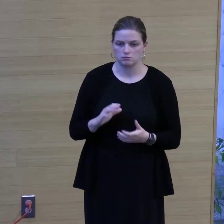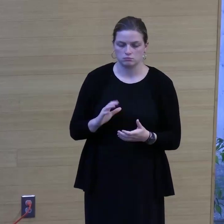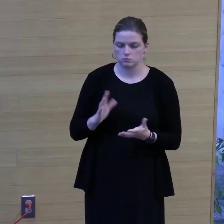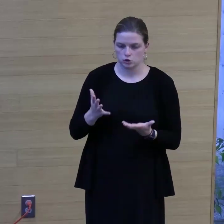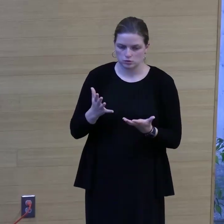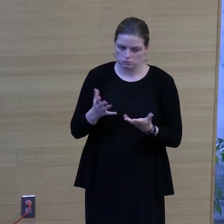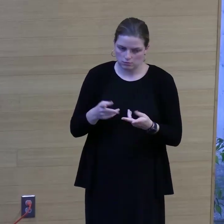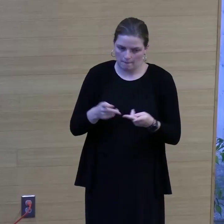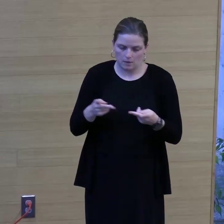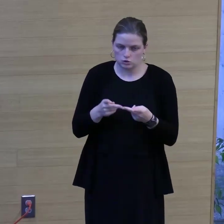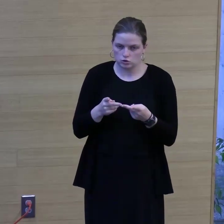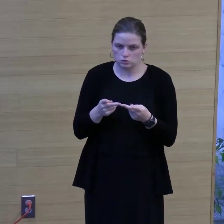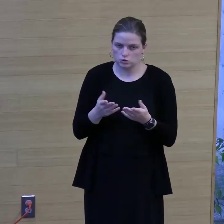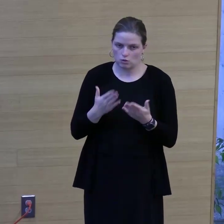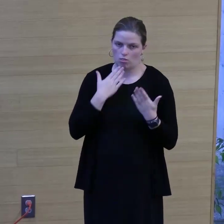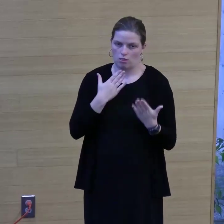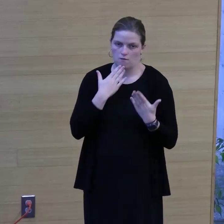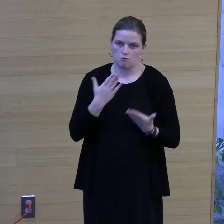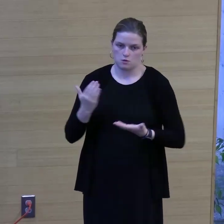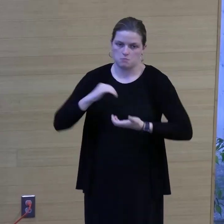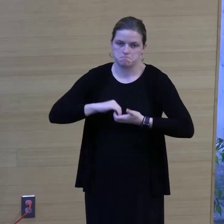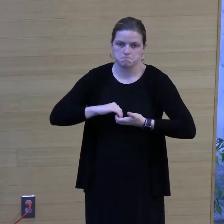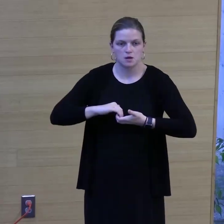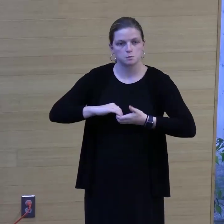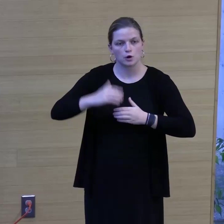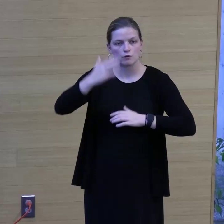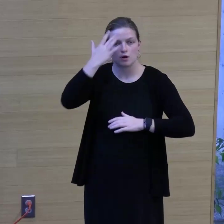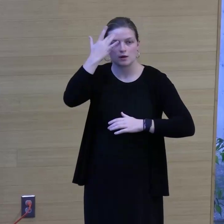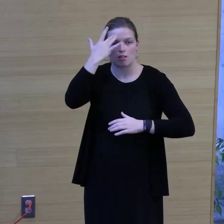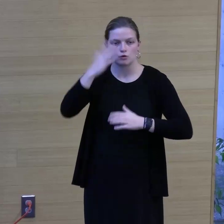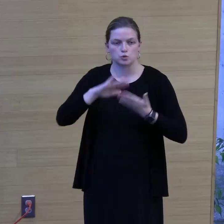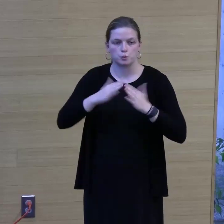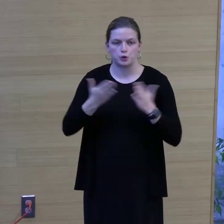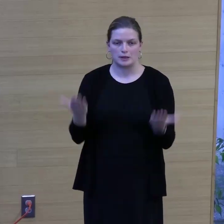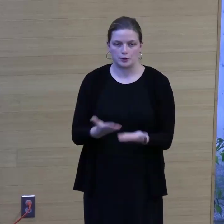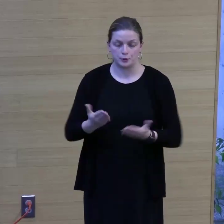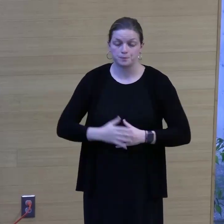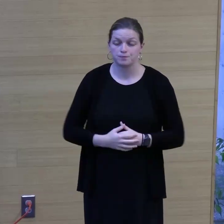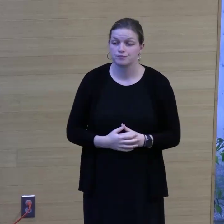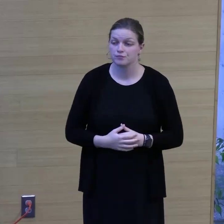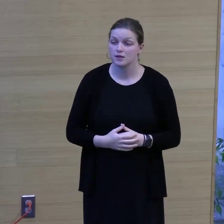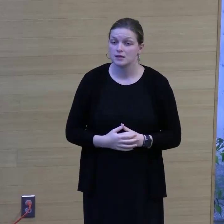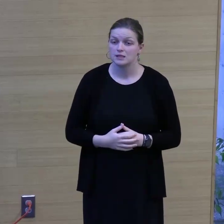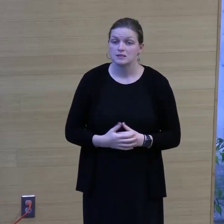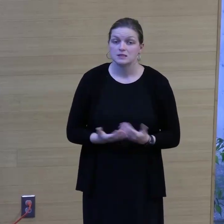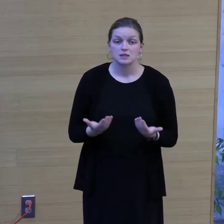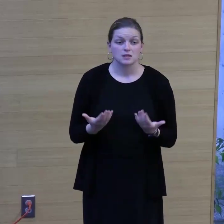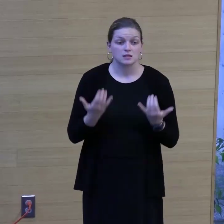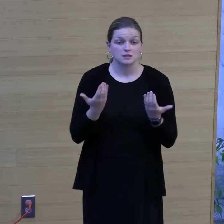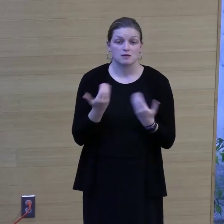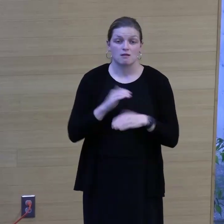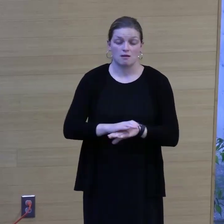extraordinarily proud to have as a part of our intellectual community. Tonight, I have the privilege